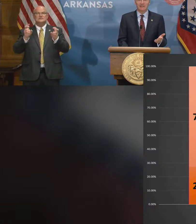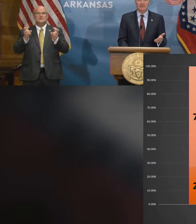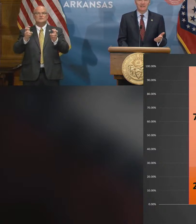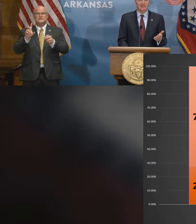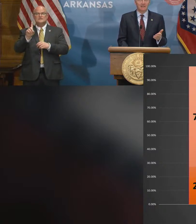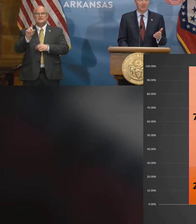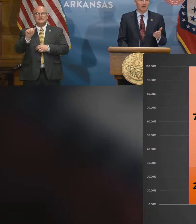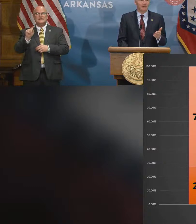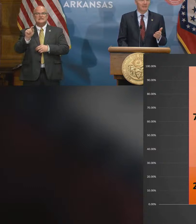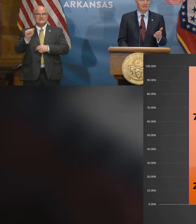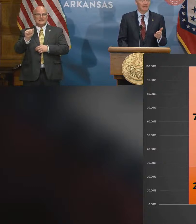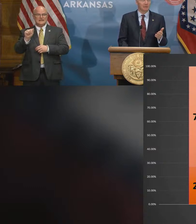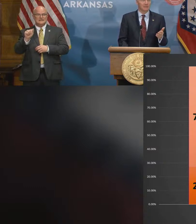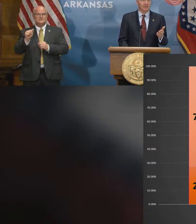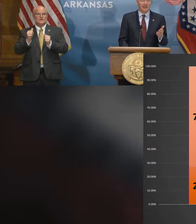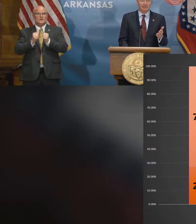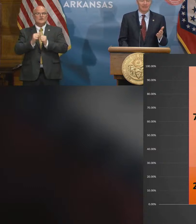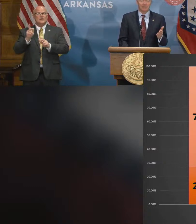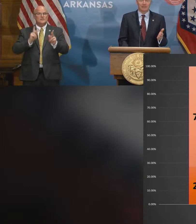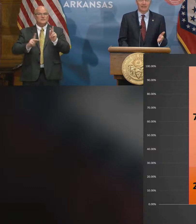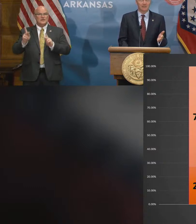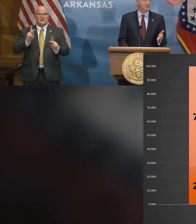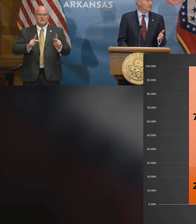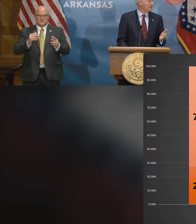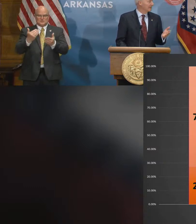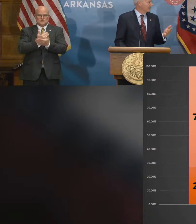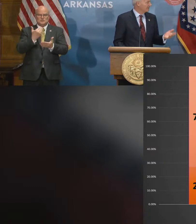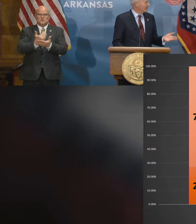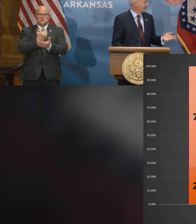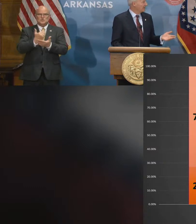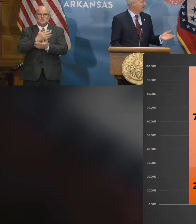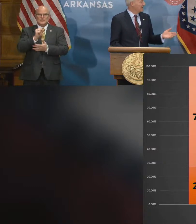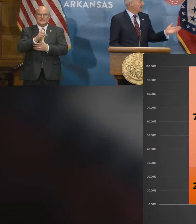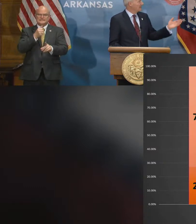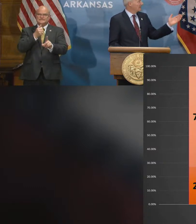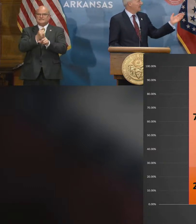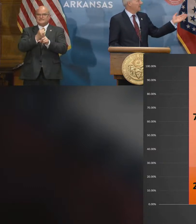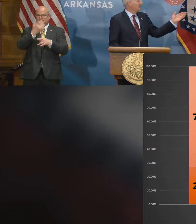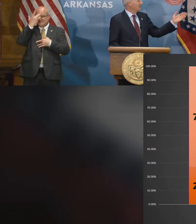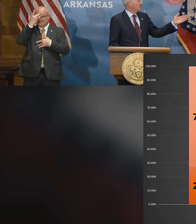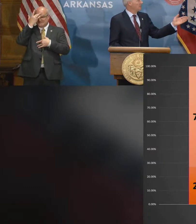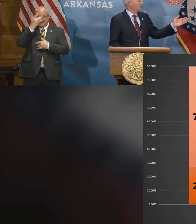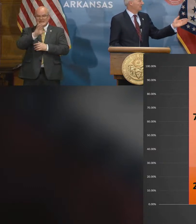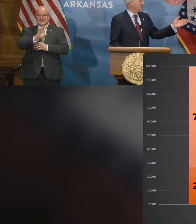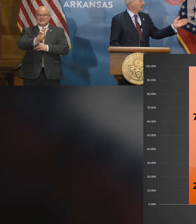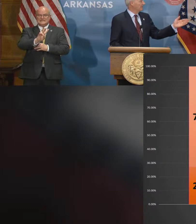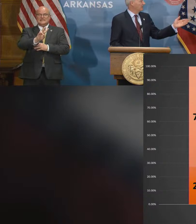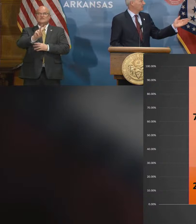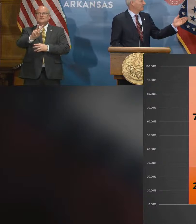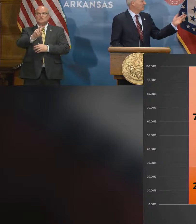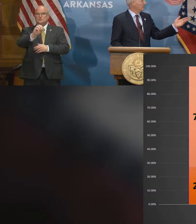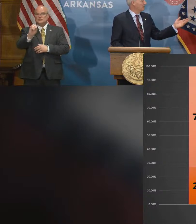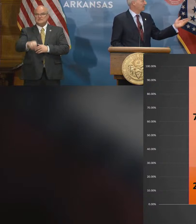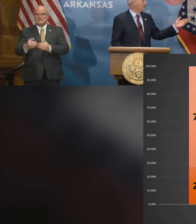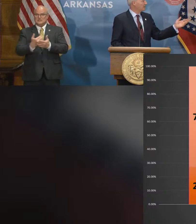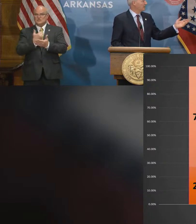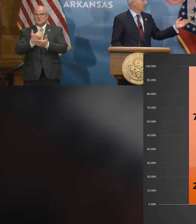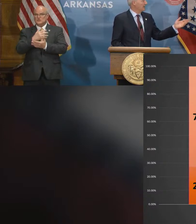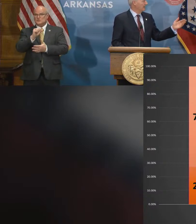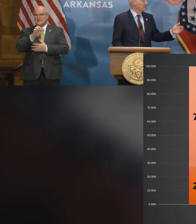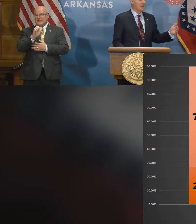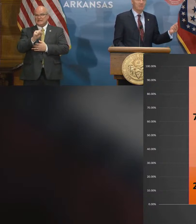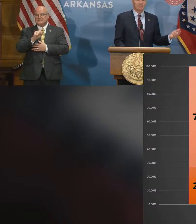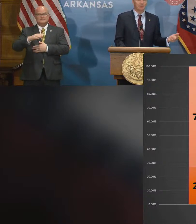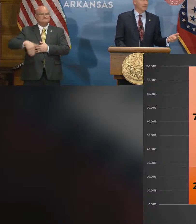of the data on those that are having new cases that are infected. 72% of those of new